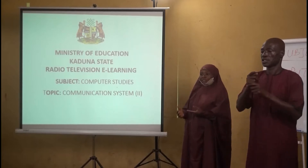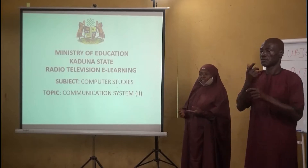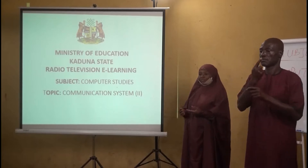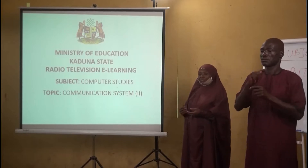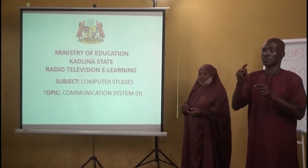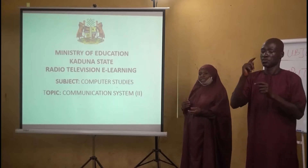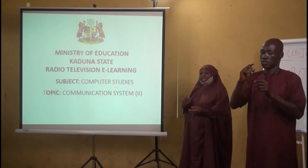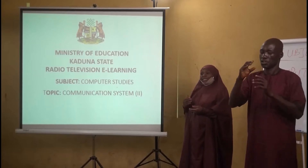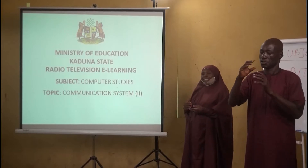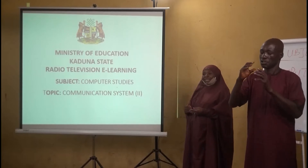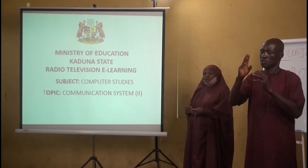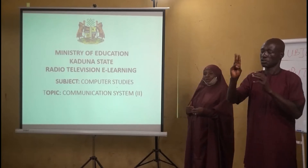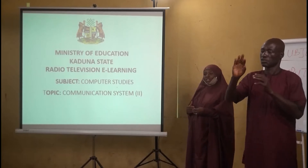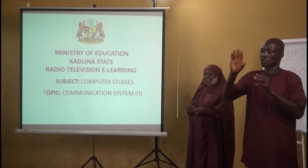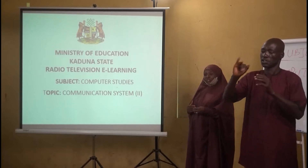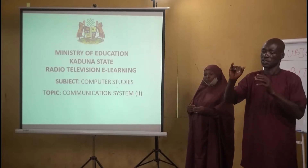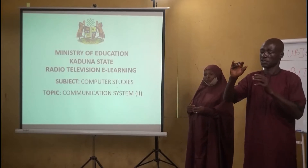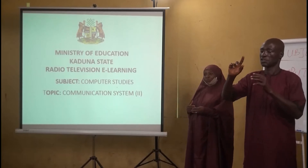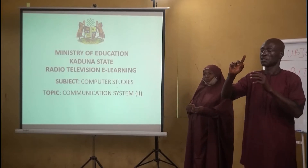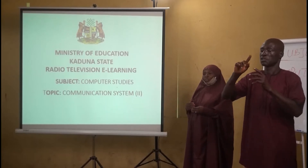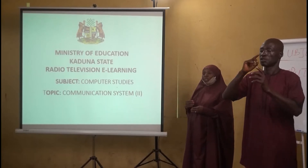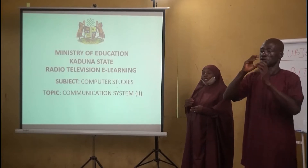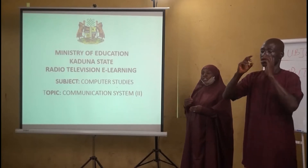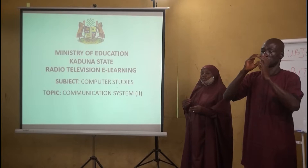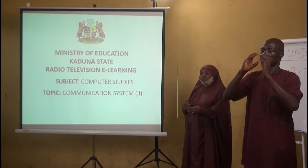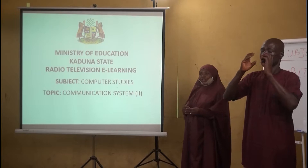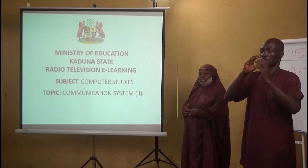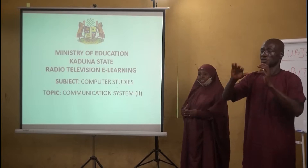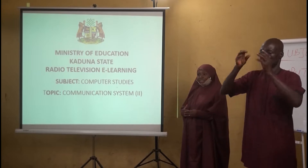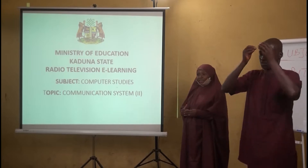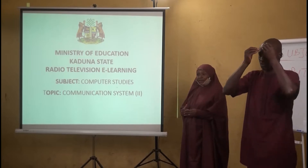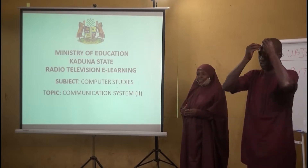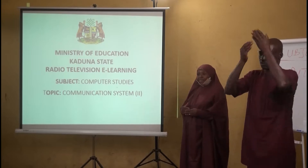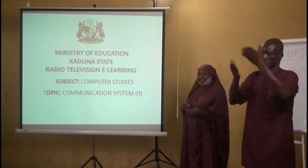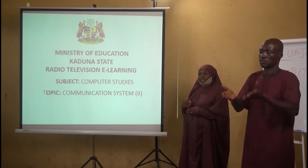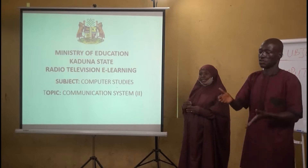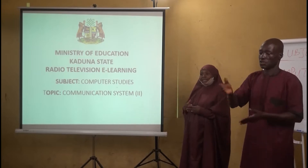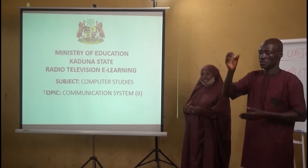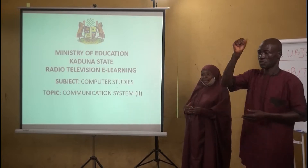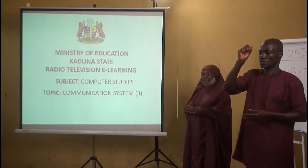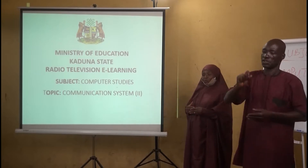broadcasting, the telecommunication, the information system, the data